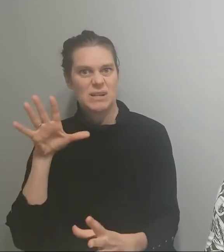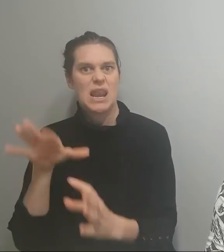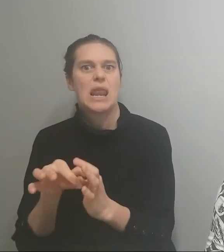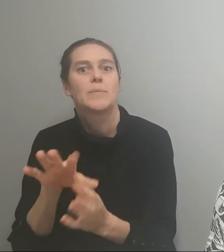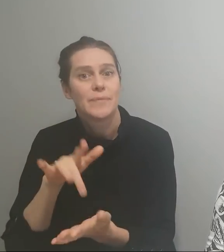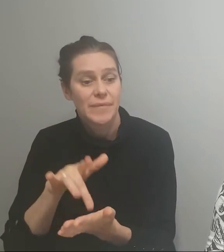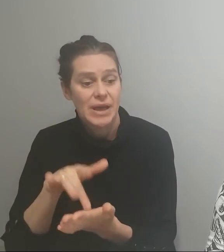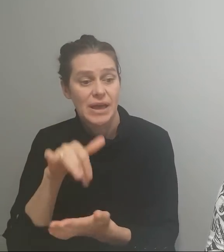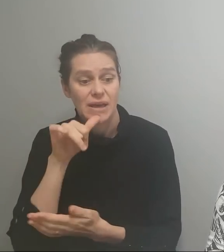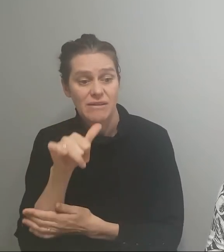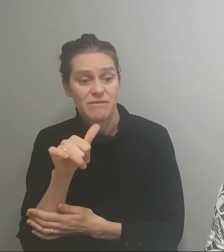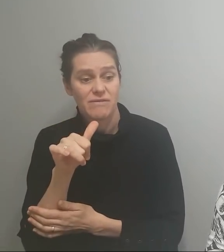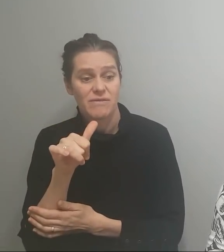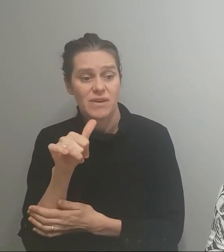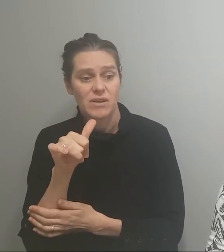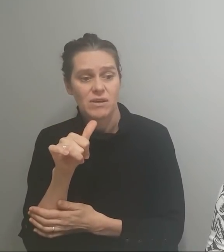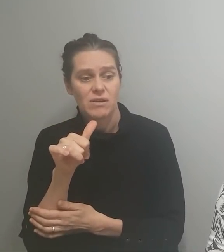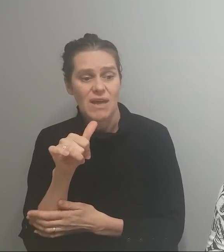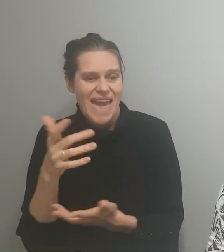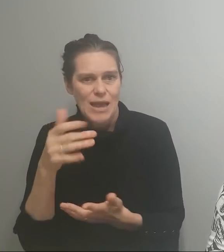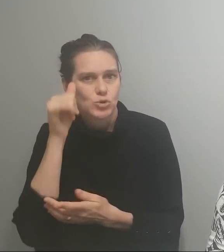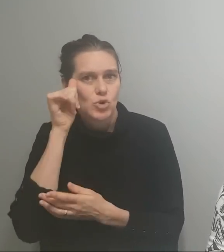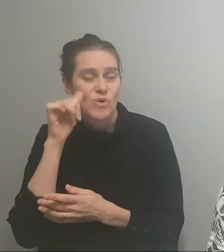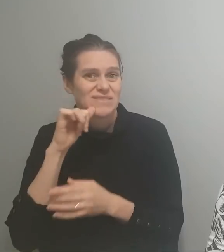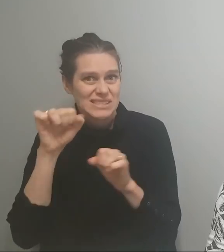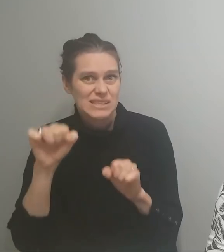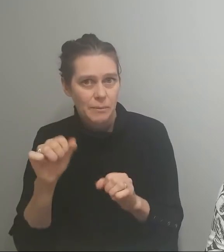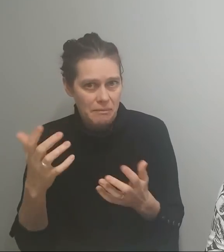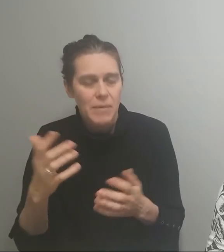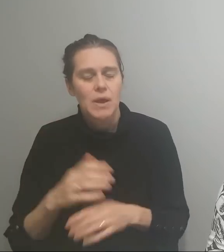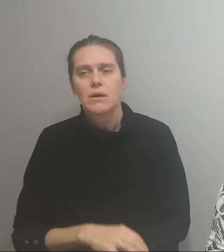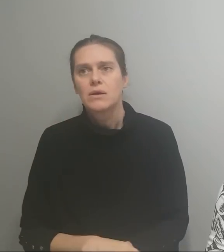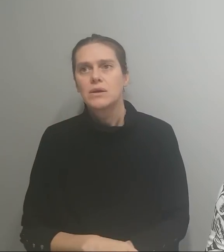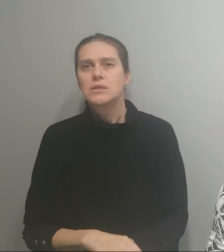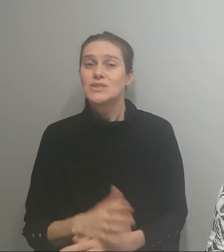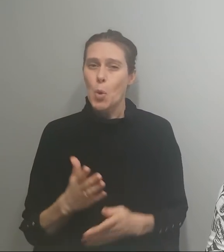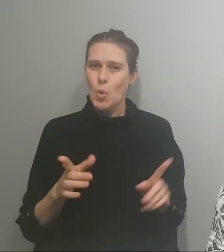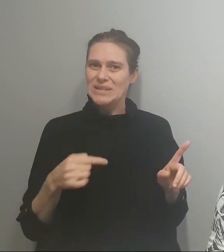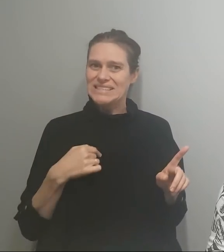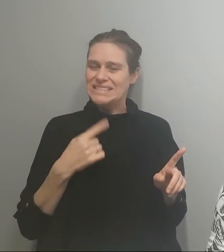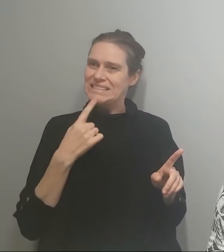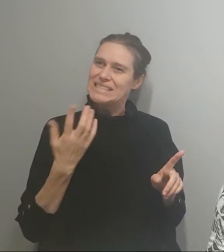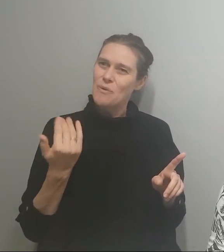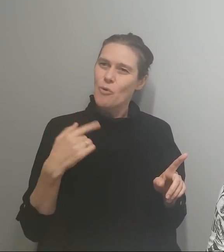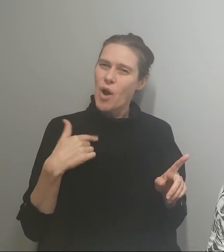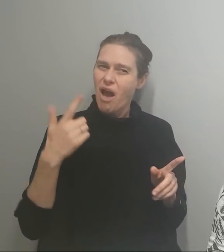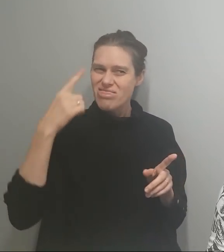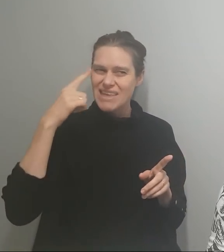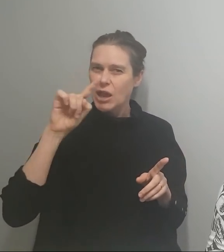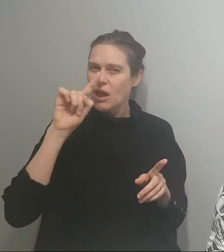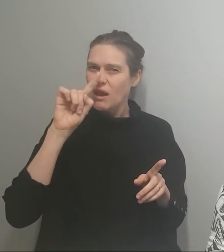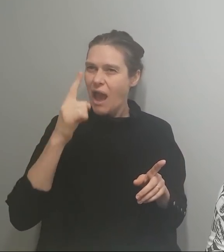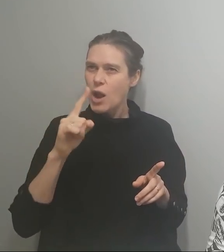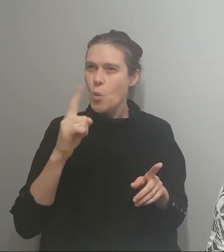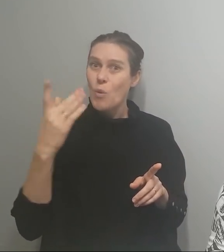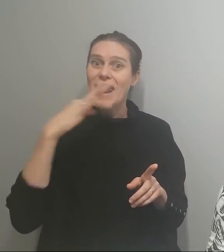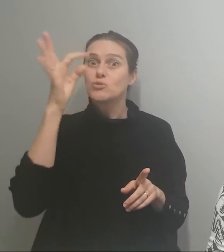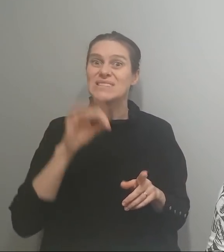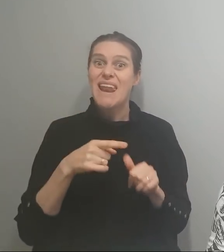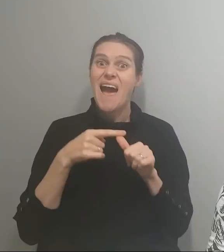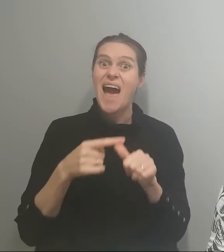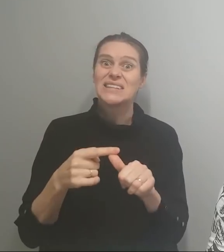On that, as I said, we're still working through the process for that, and I probably can't answer that now, but we will